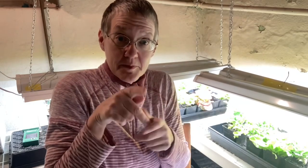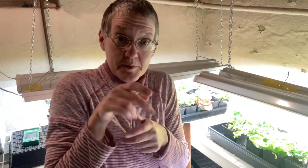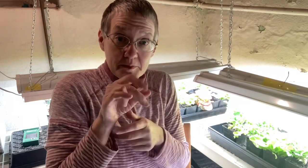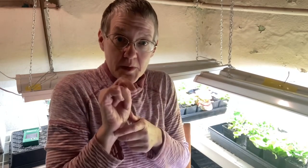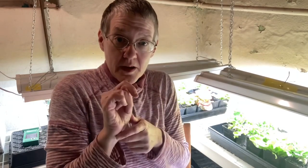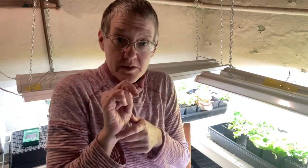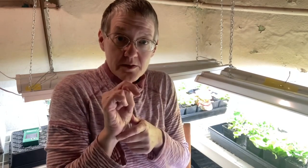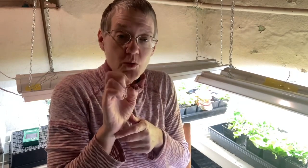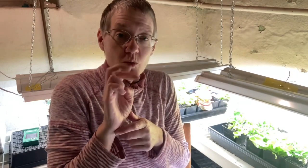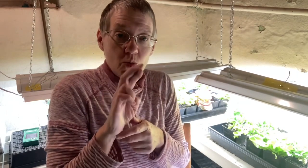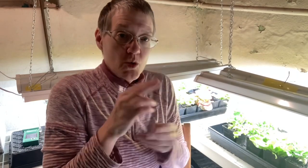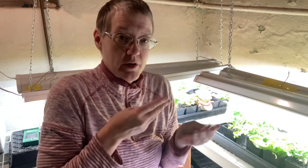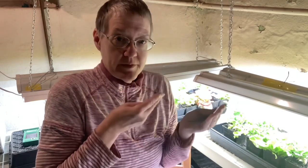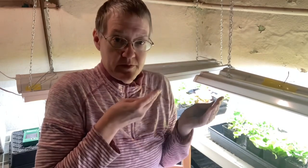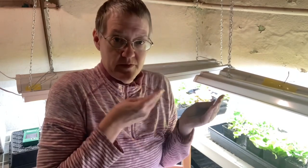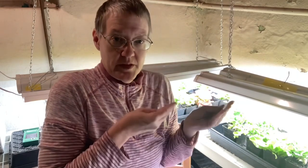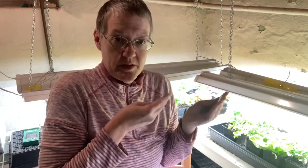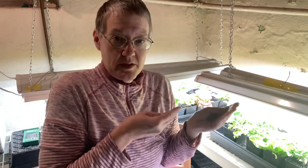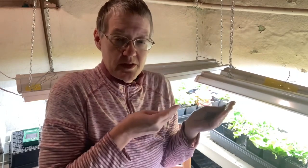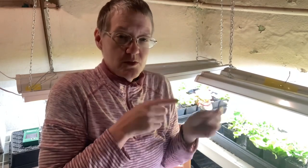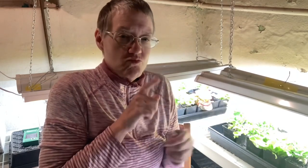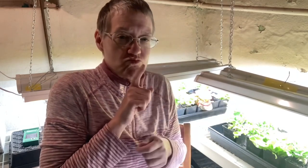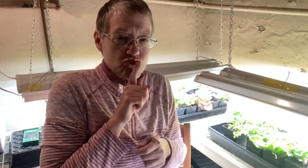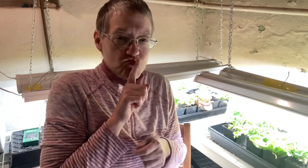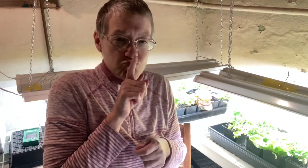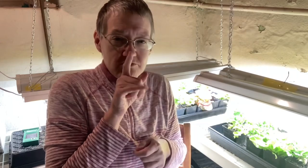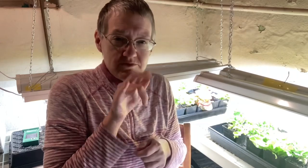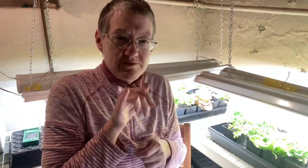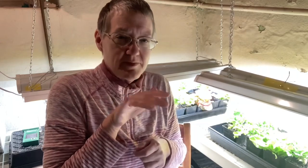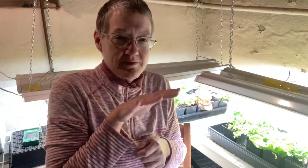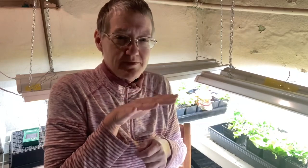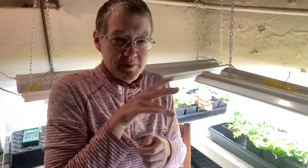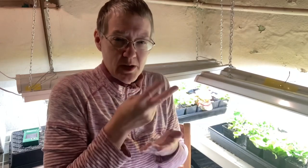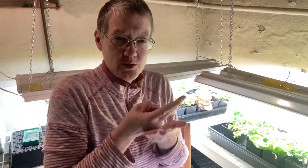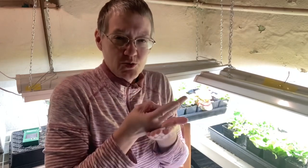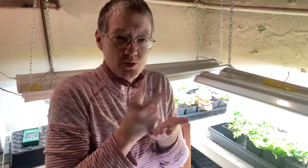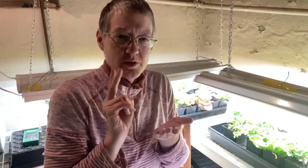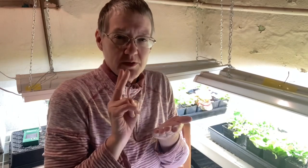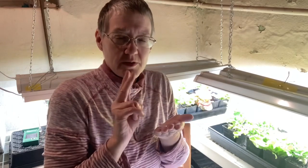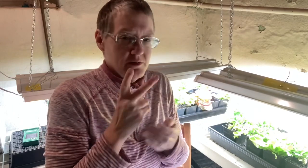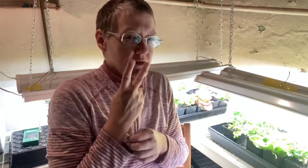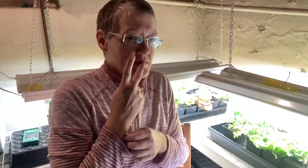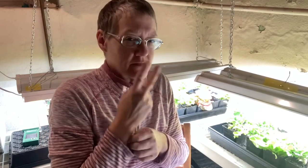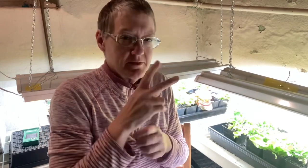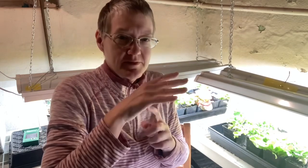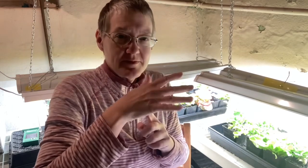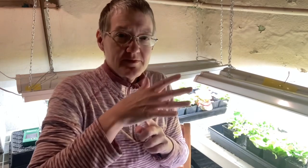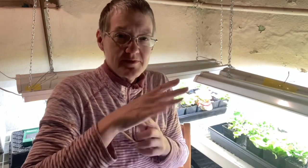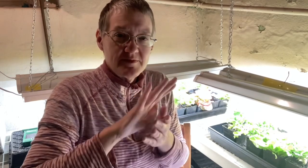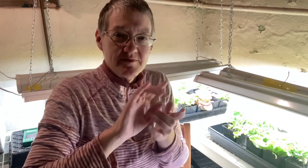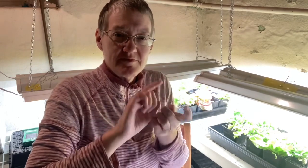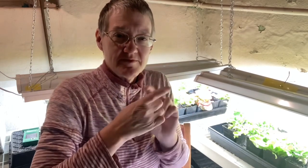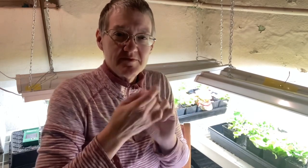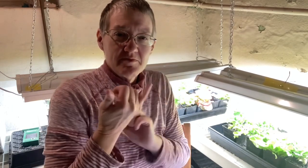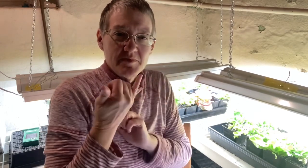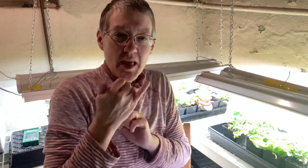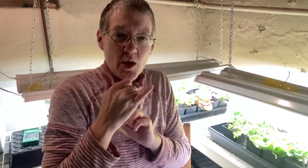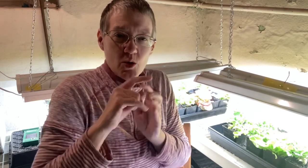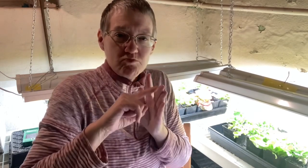into bigger pots, or I need to start feeding them. They really started to suffer 2 weeks ago. I noticed the leaves were